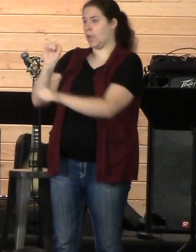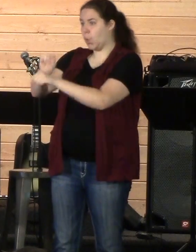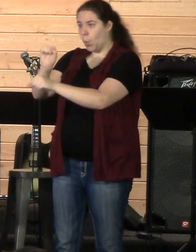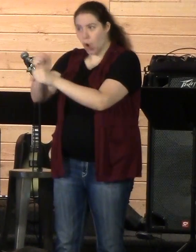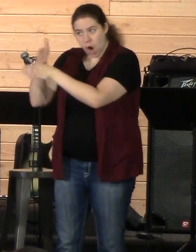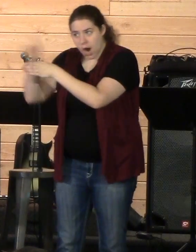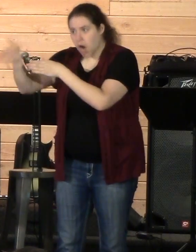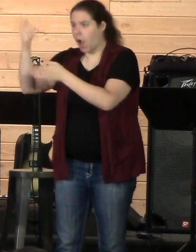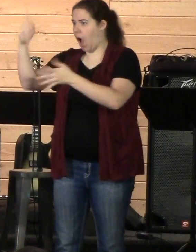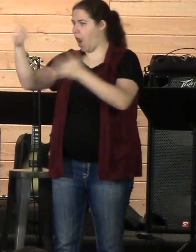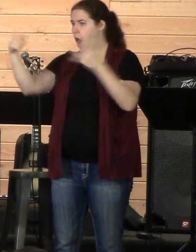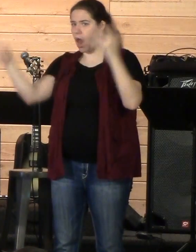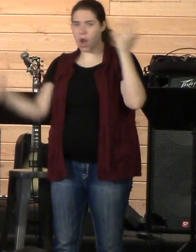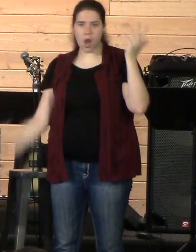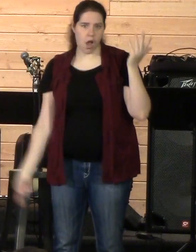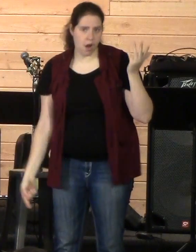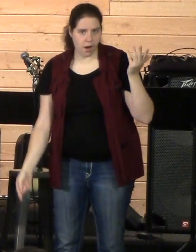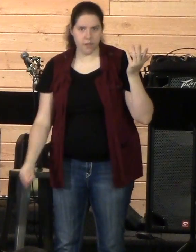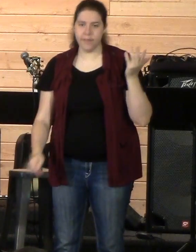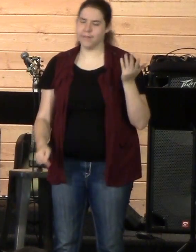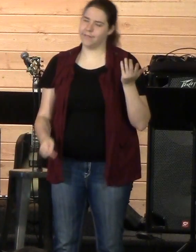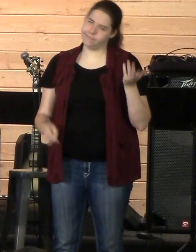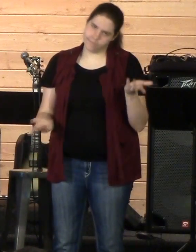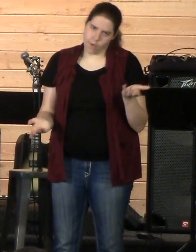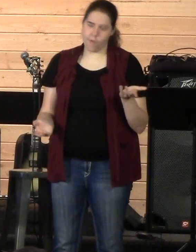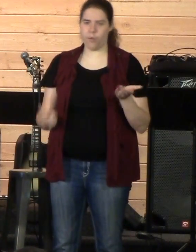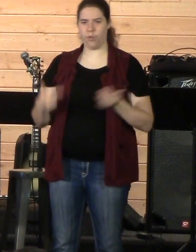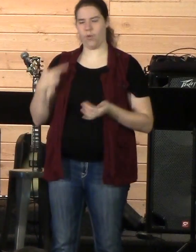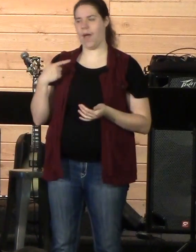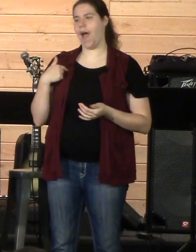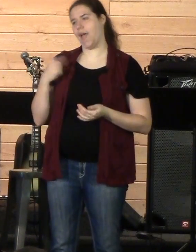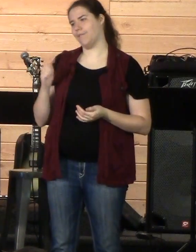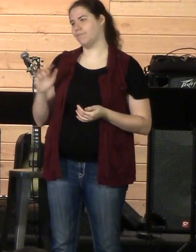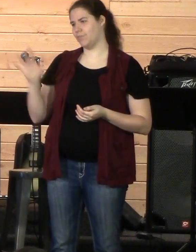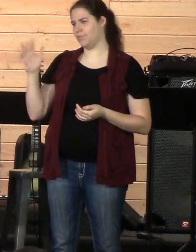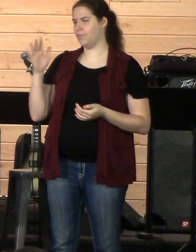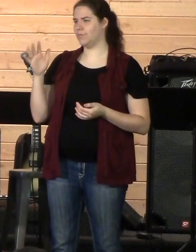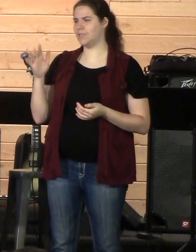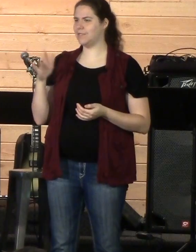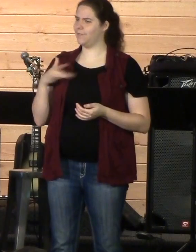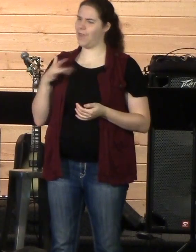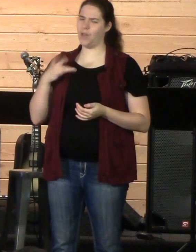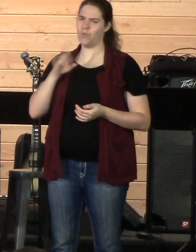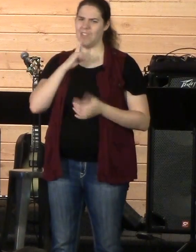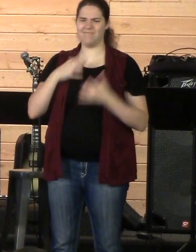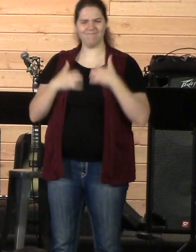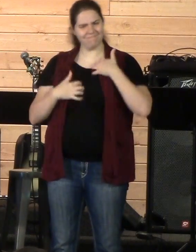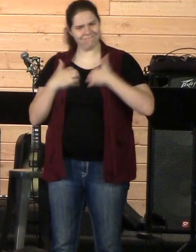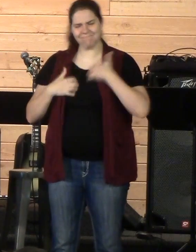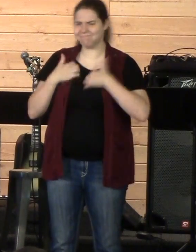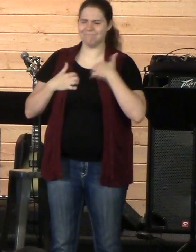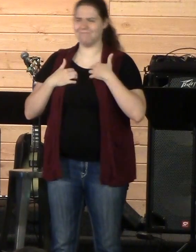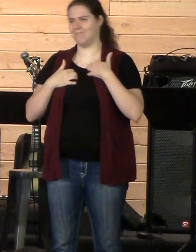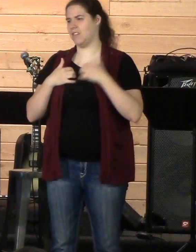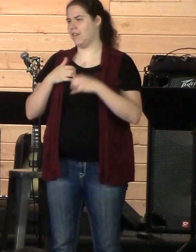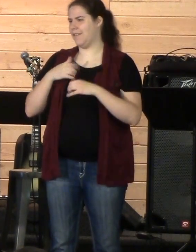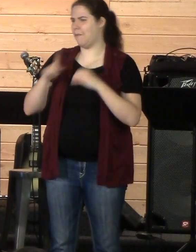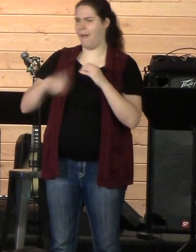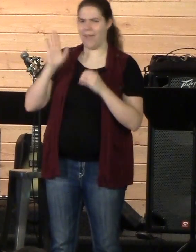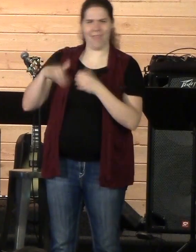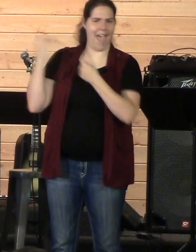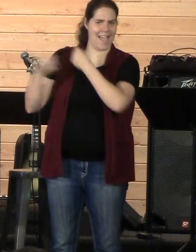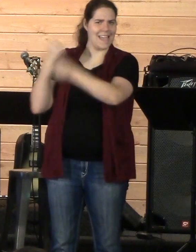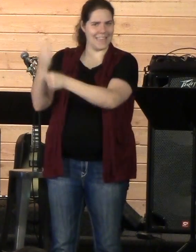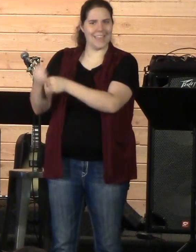this great angst about those years. And Paul the Apostle